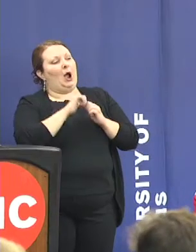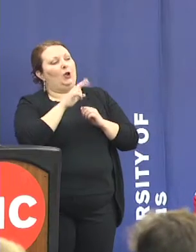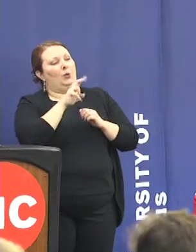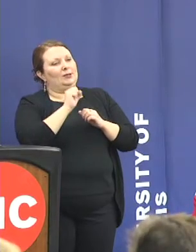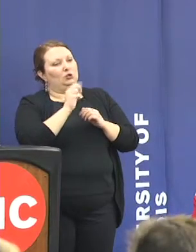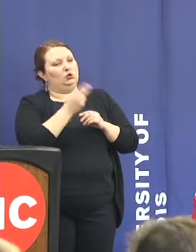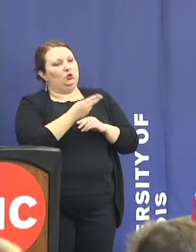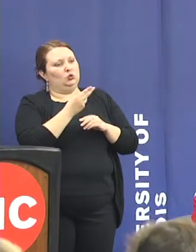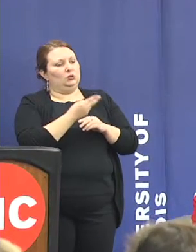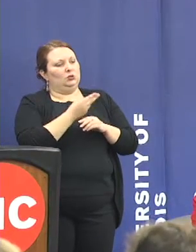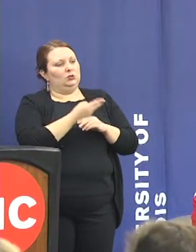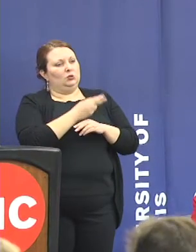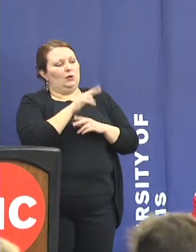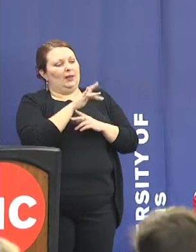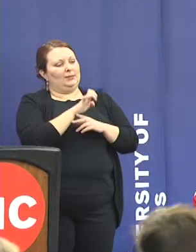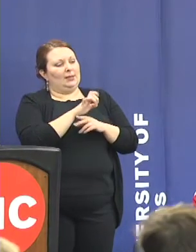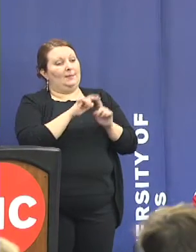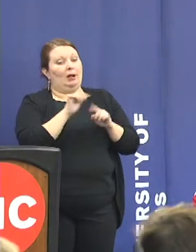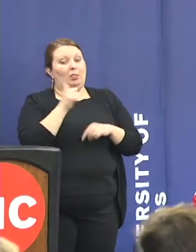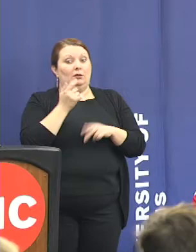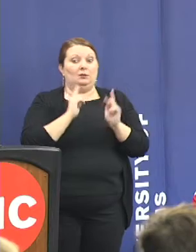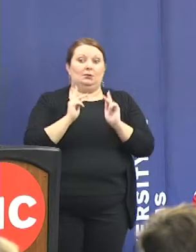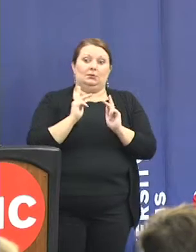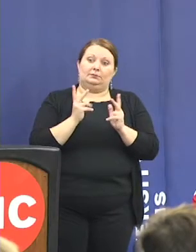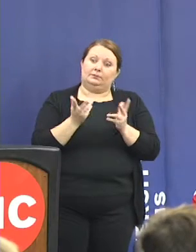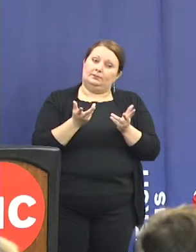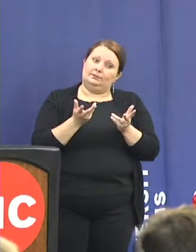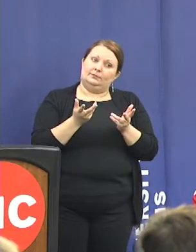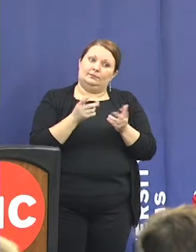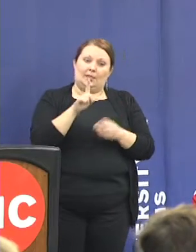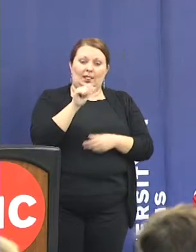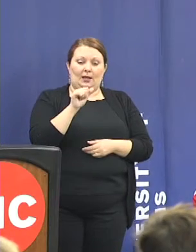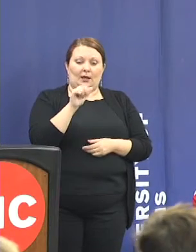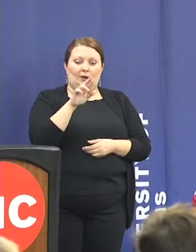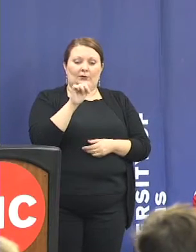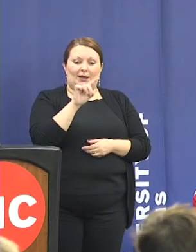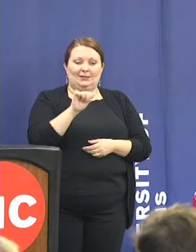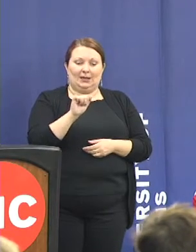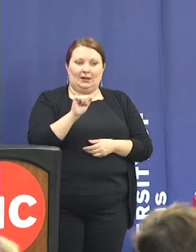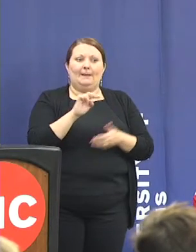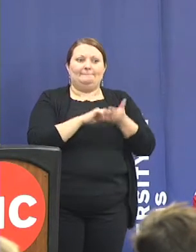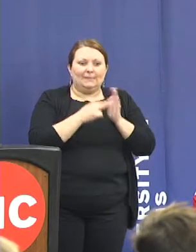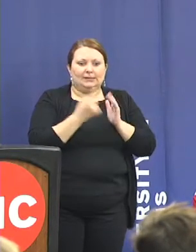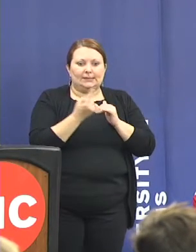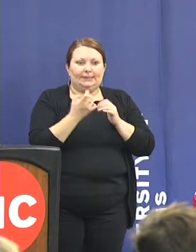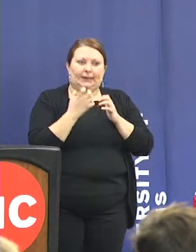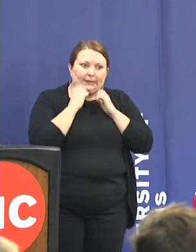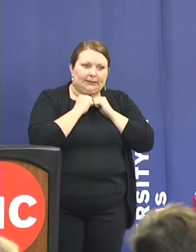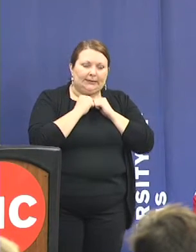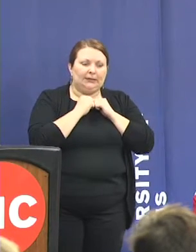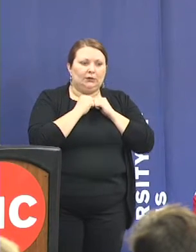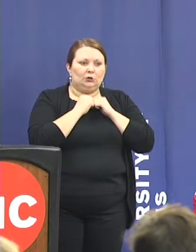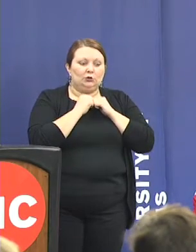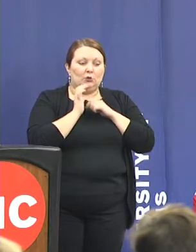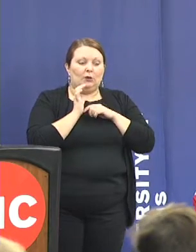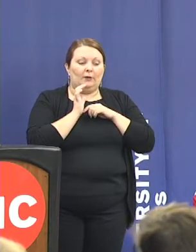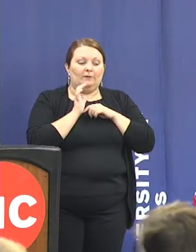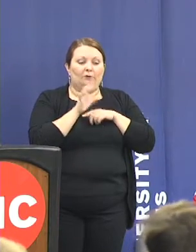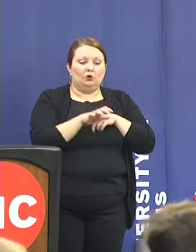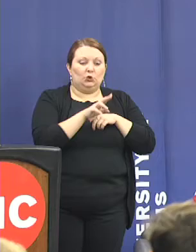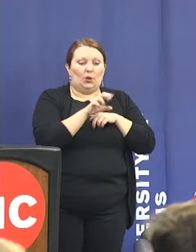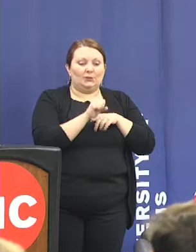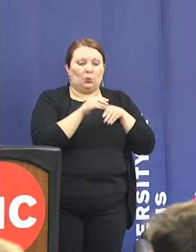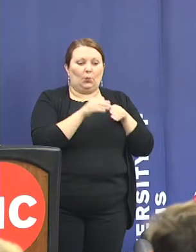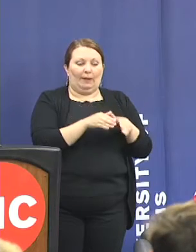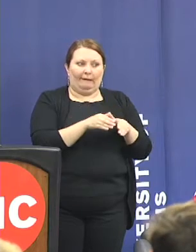racism. While others of us, la raza means something. And to somehow impose the U.S.